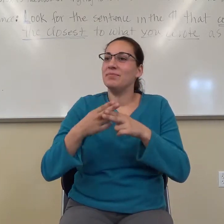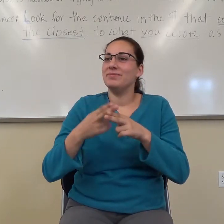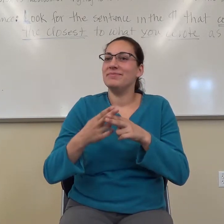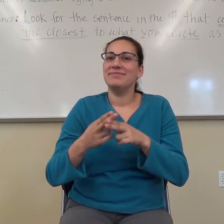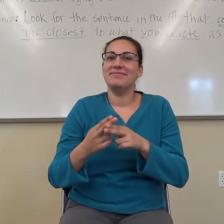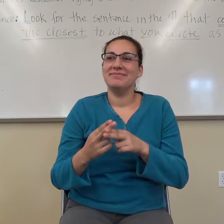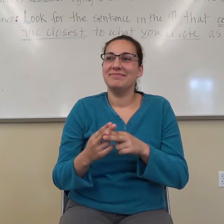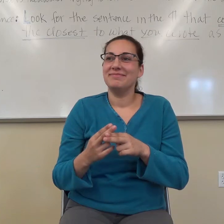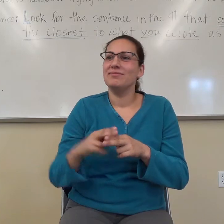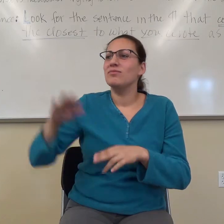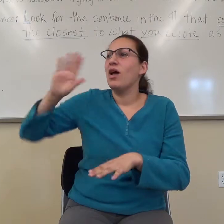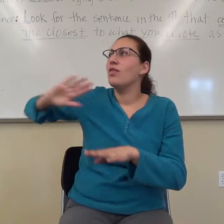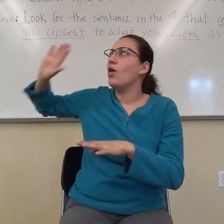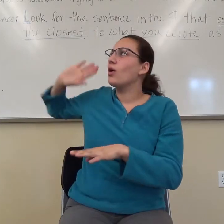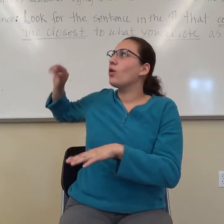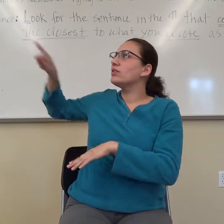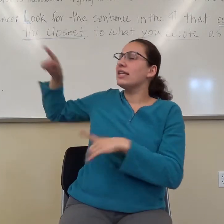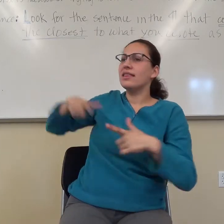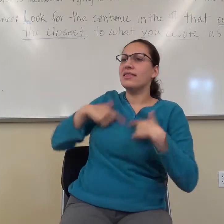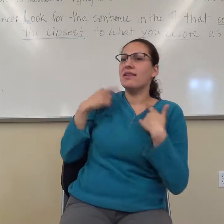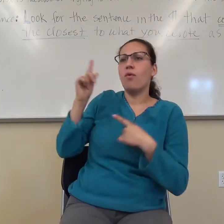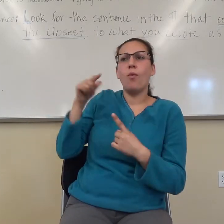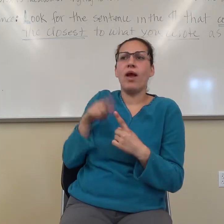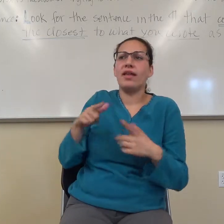long ago did he live?